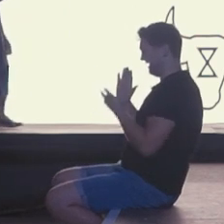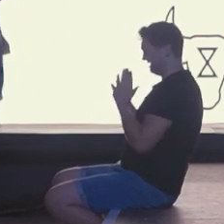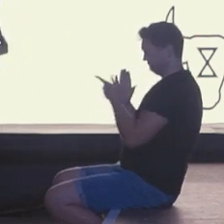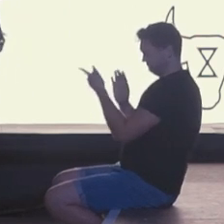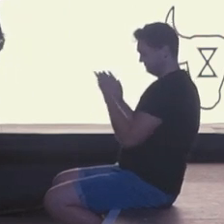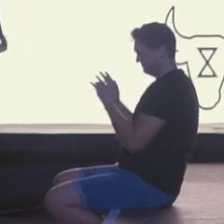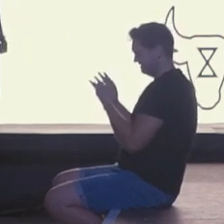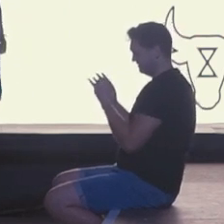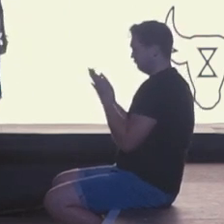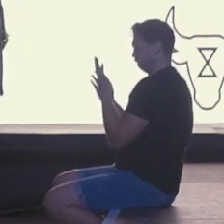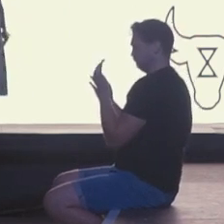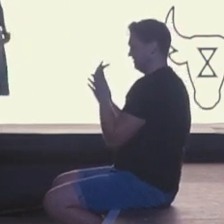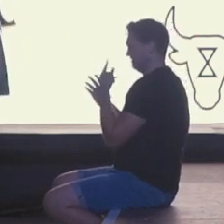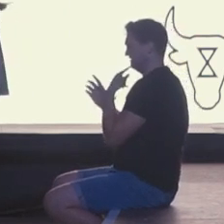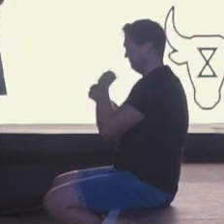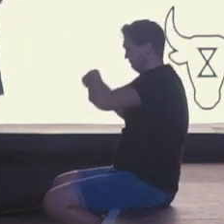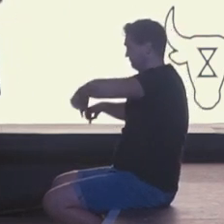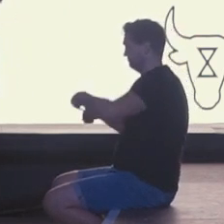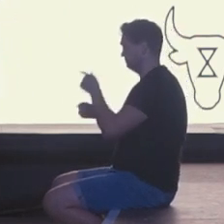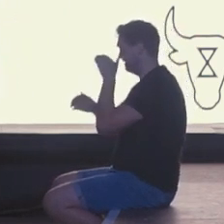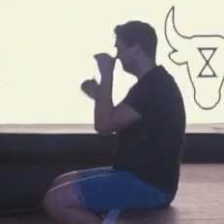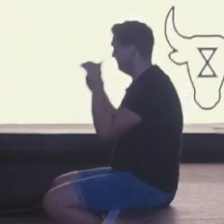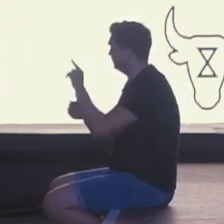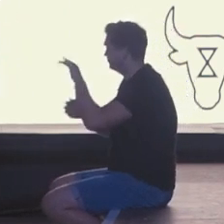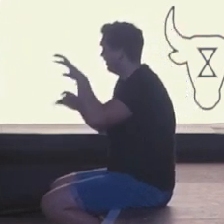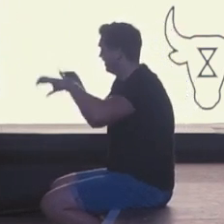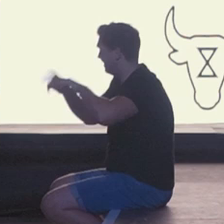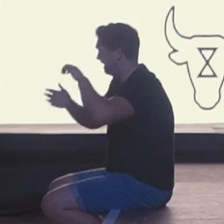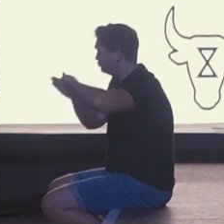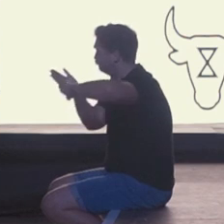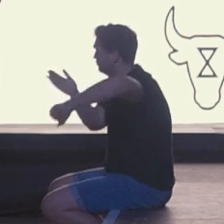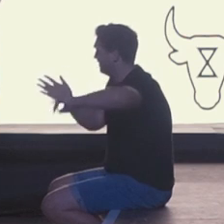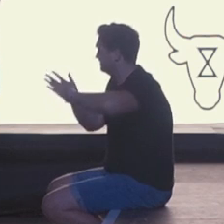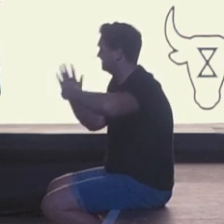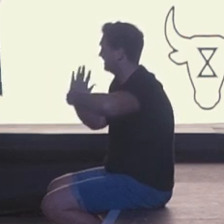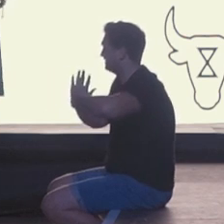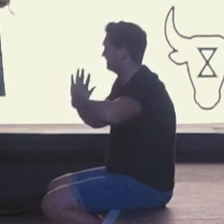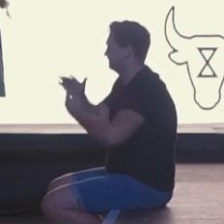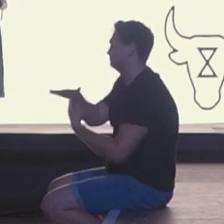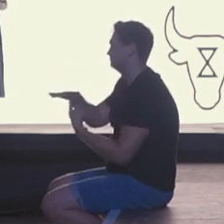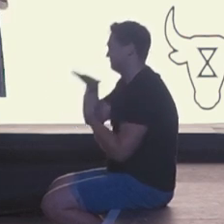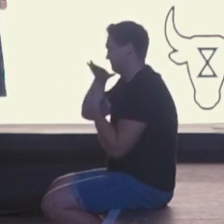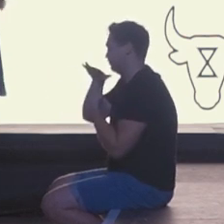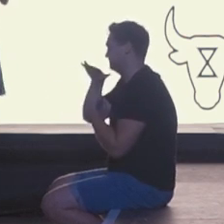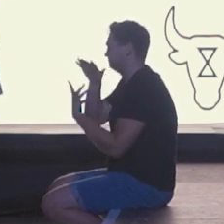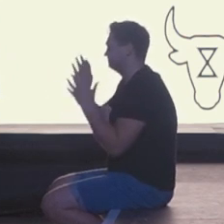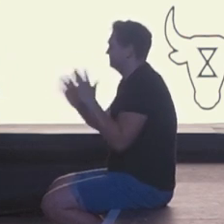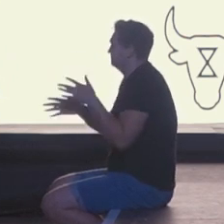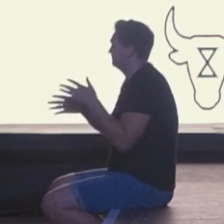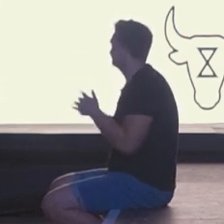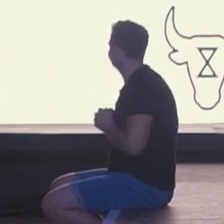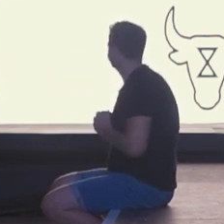point, is that what we ultimately care about is getting animals out of our food system and out of farms and stopping their suffering and stopping them